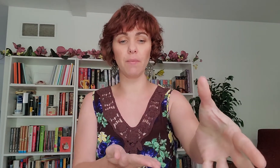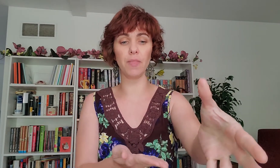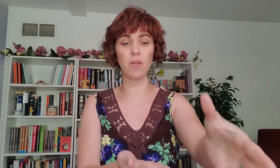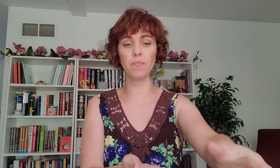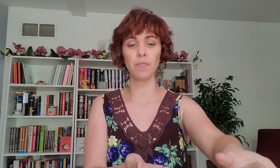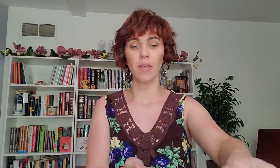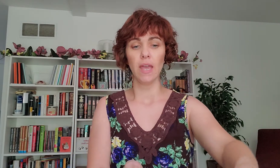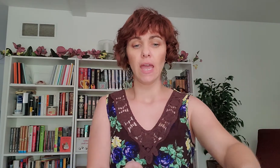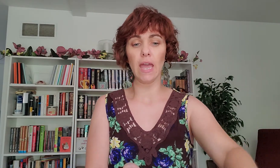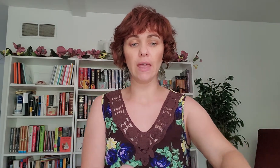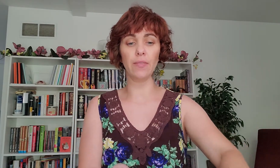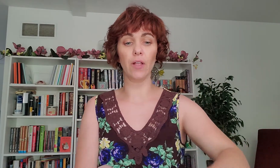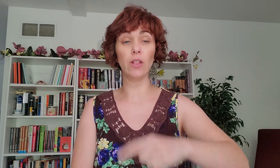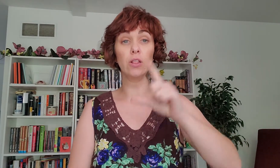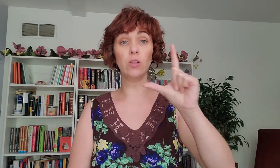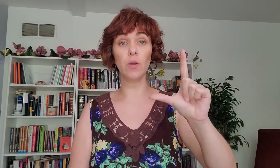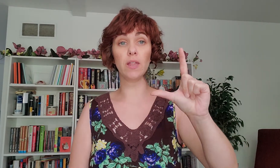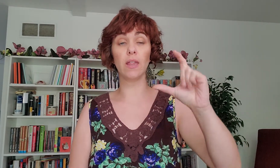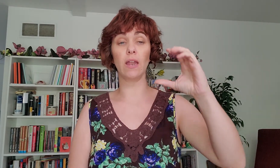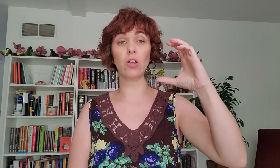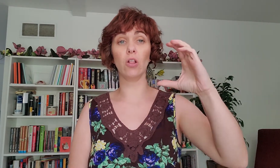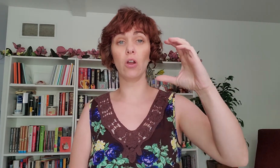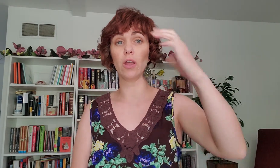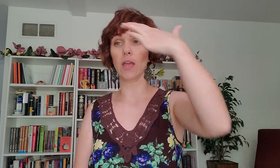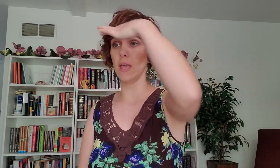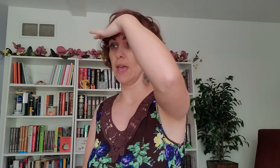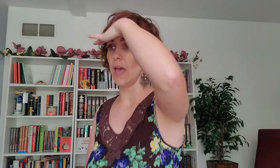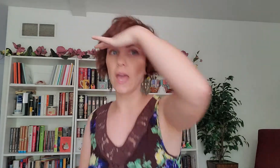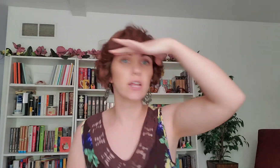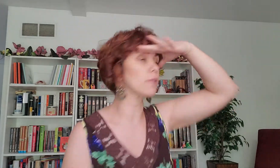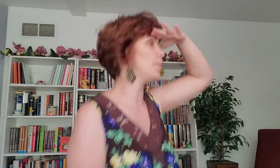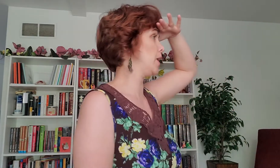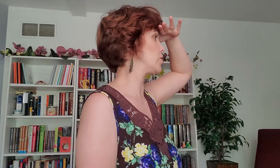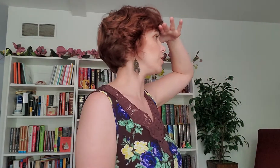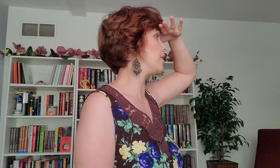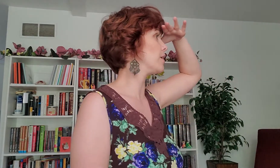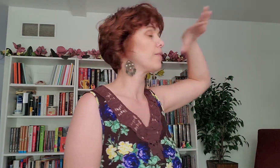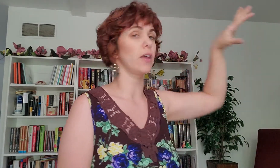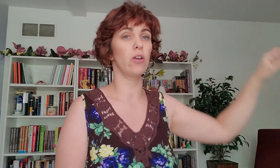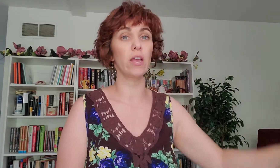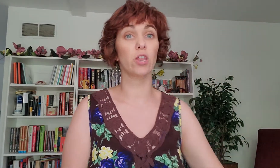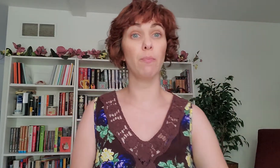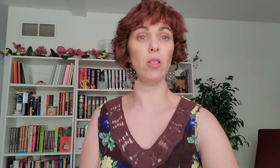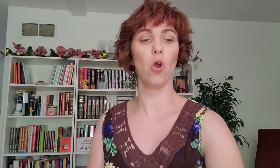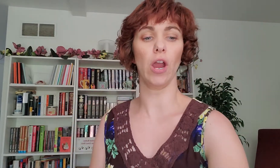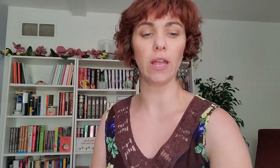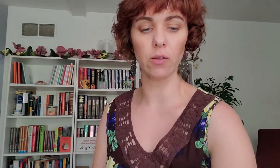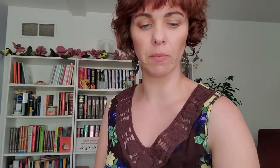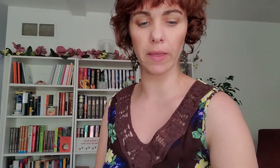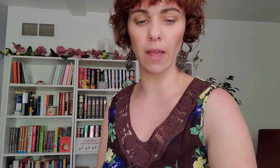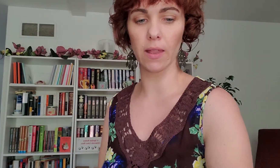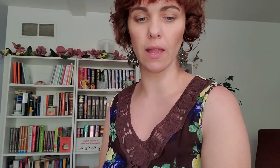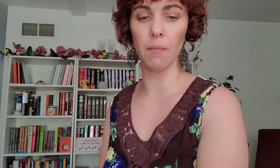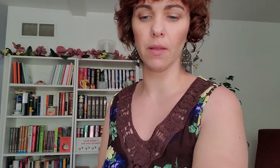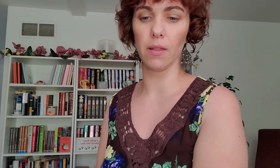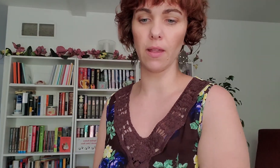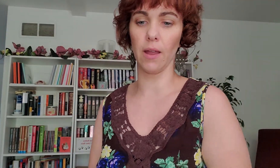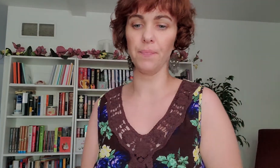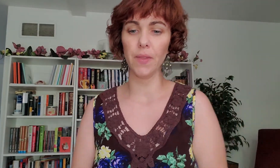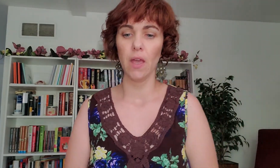something. And the Lewis and Clark Expedition. They are exploring, so we make that same sign.